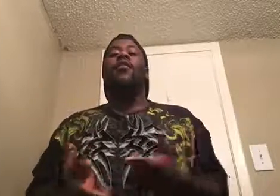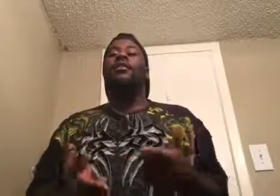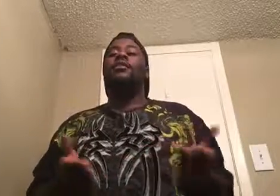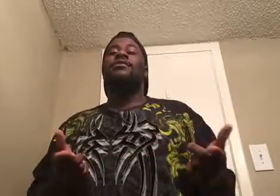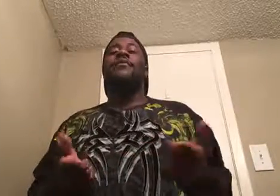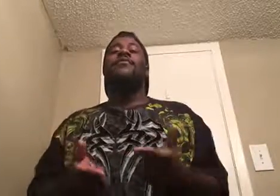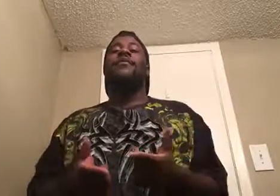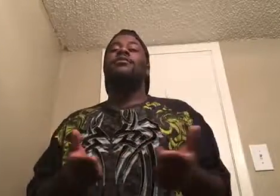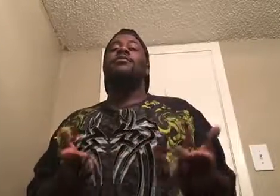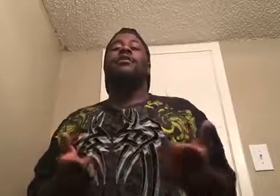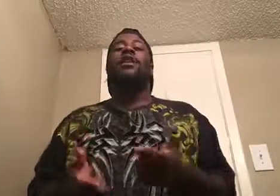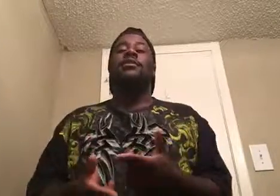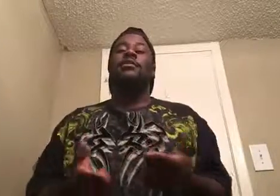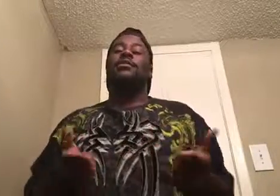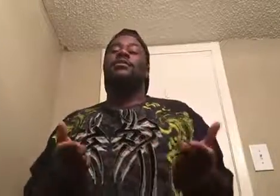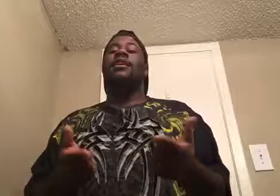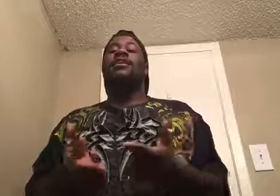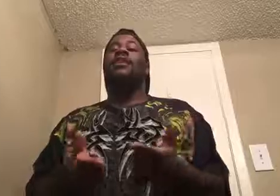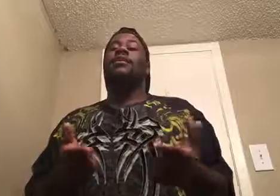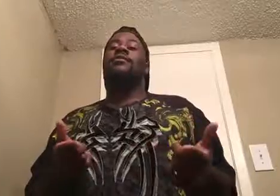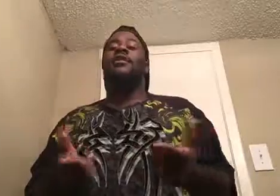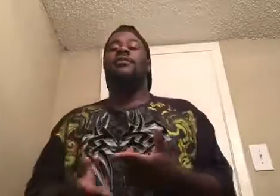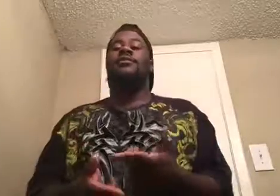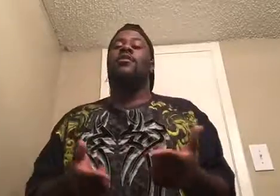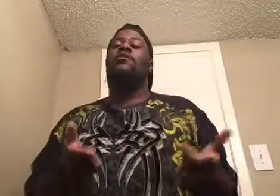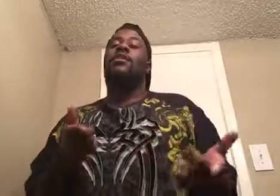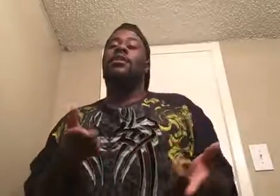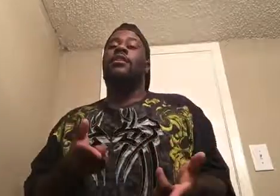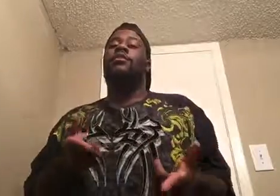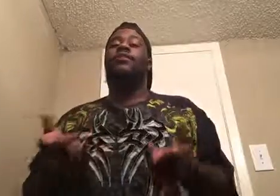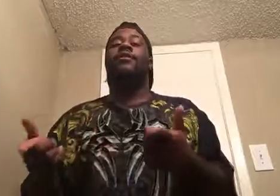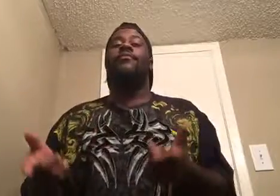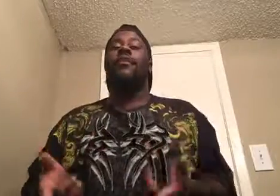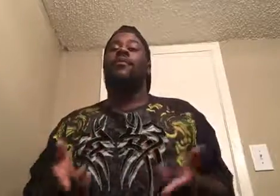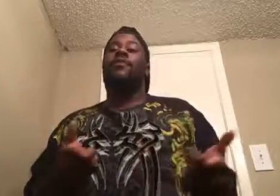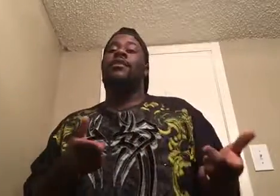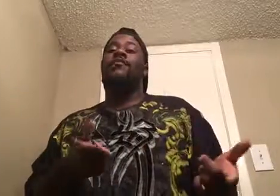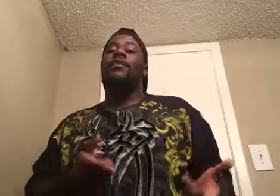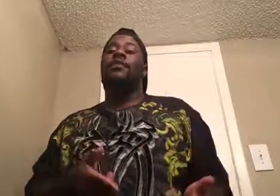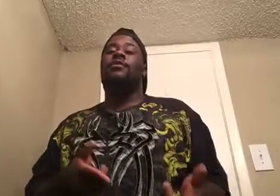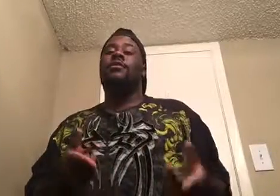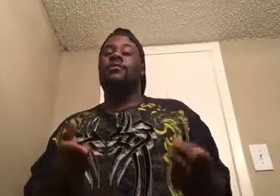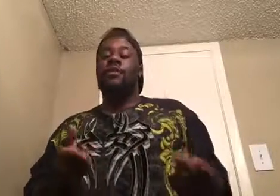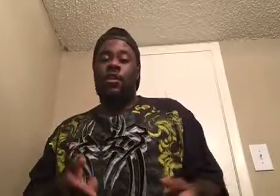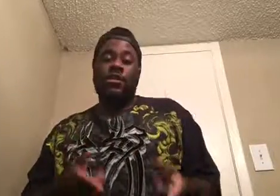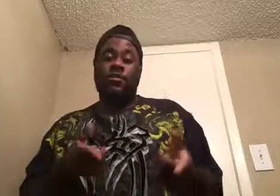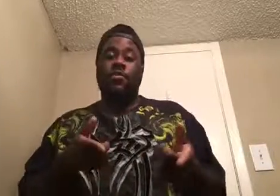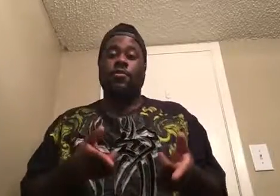heart damaged, to understand that things go a little bit better when you plan them. So